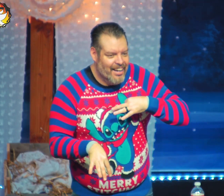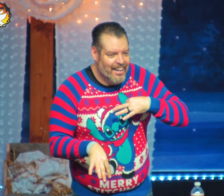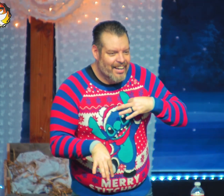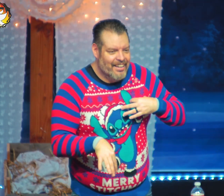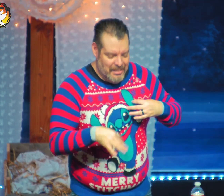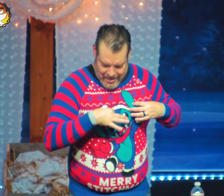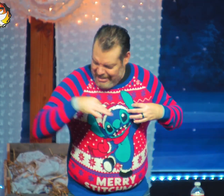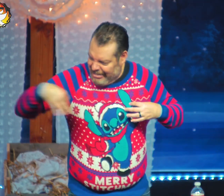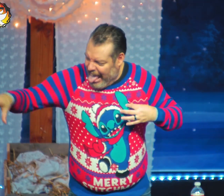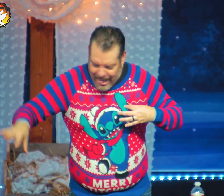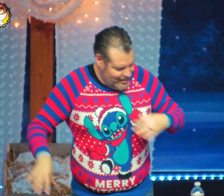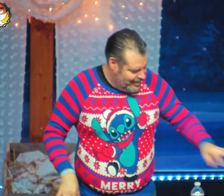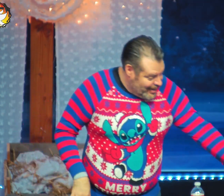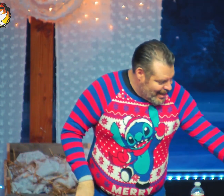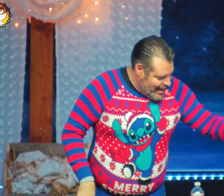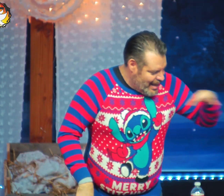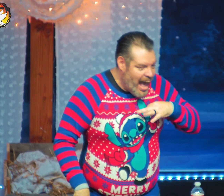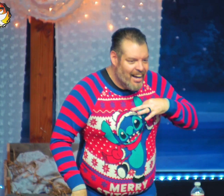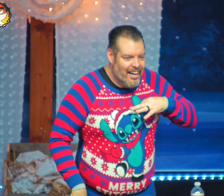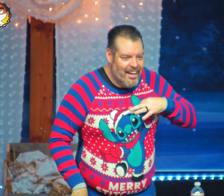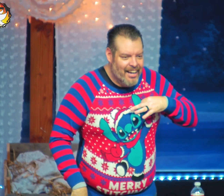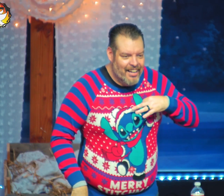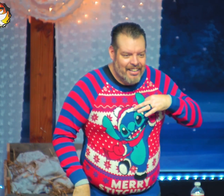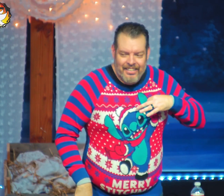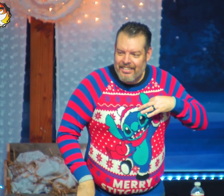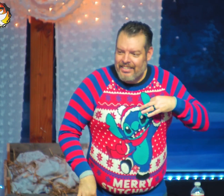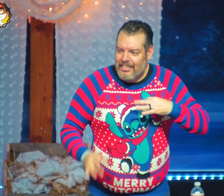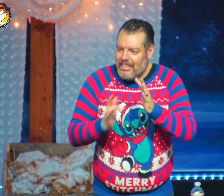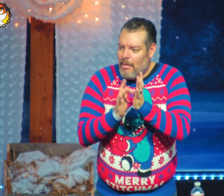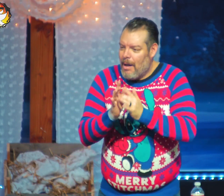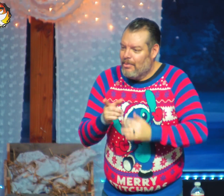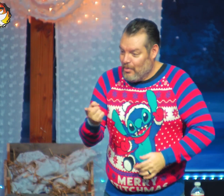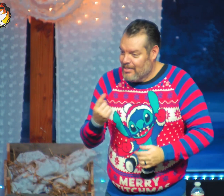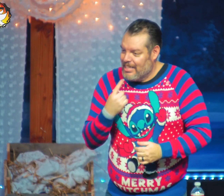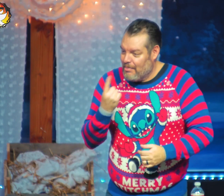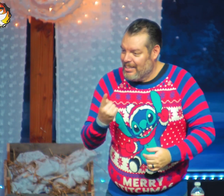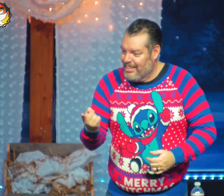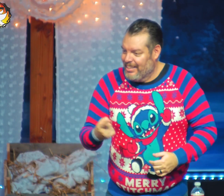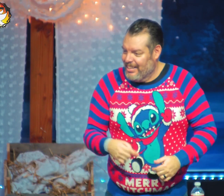Bible is over there. The Bible tells me how to live.